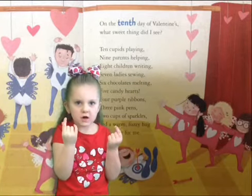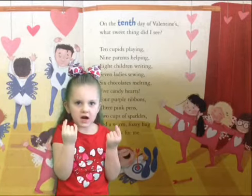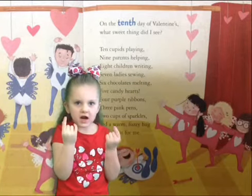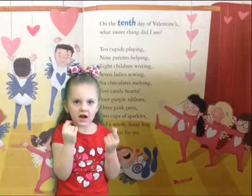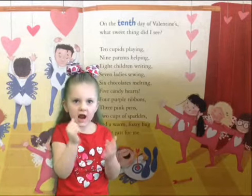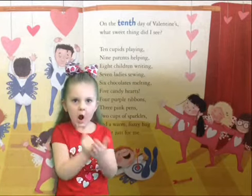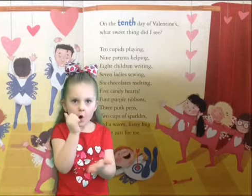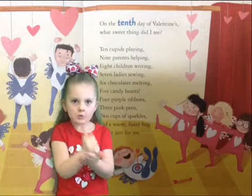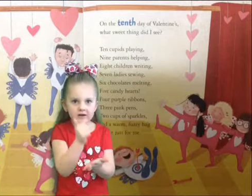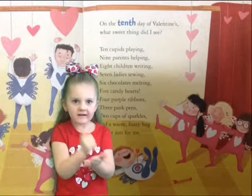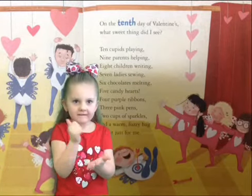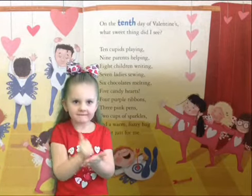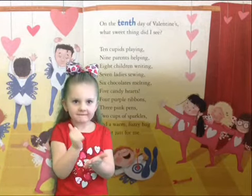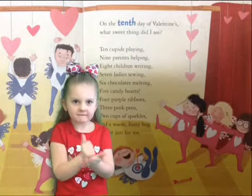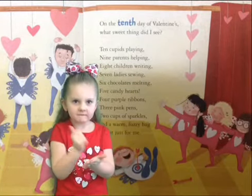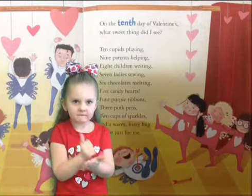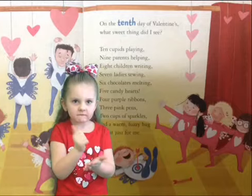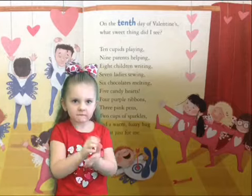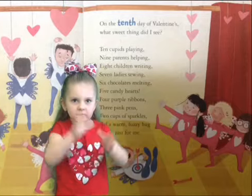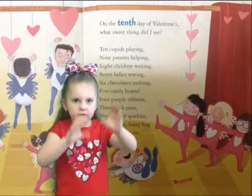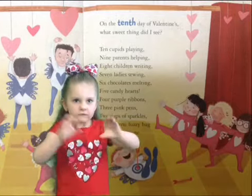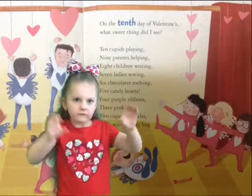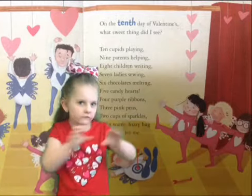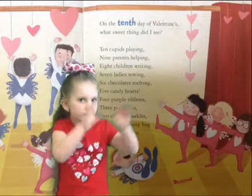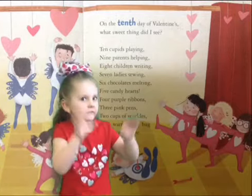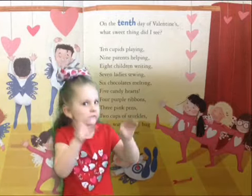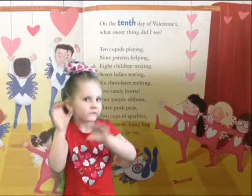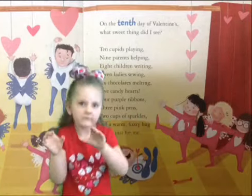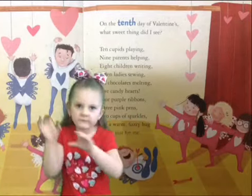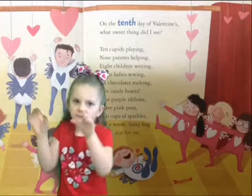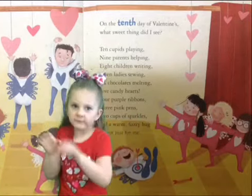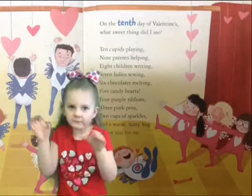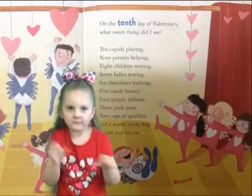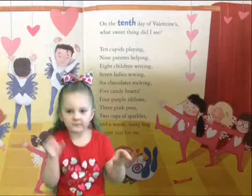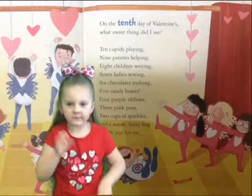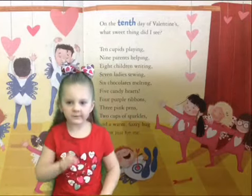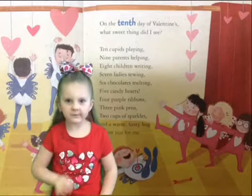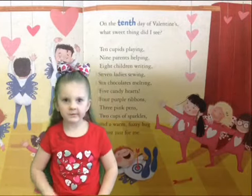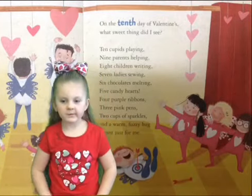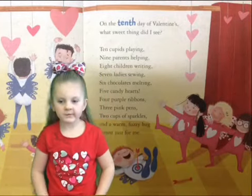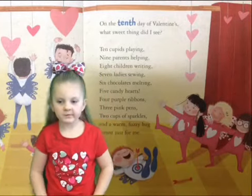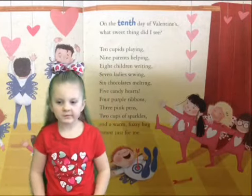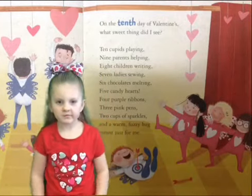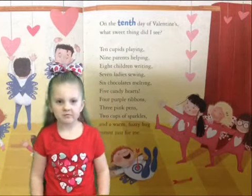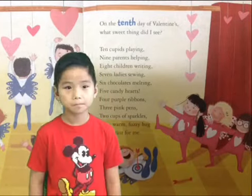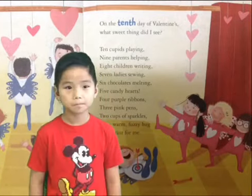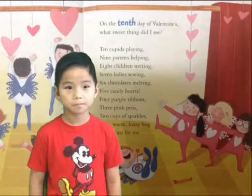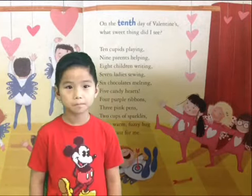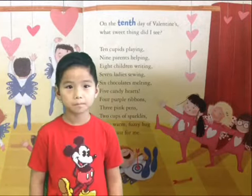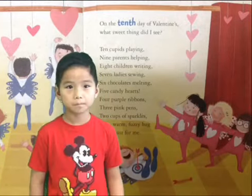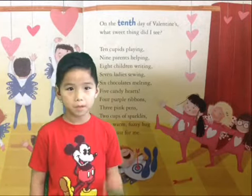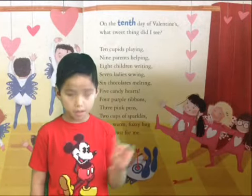eight